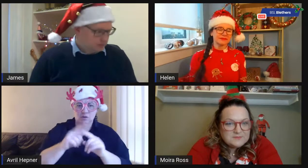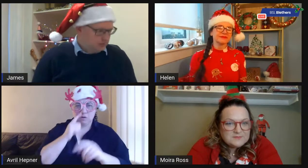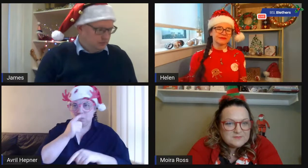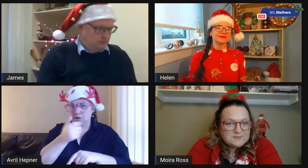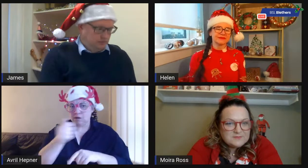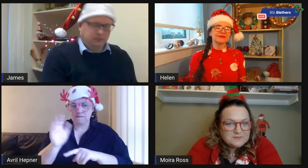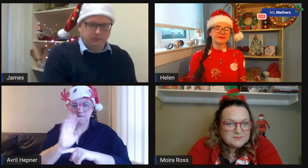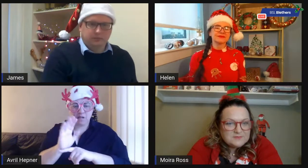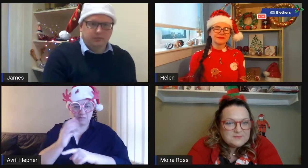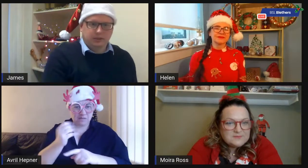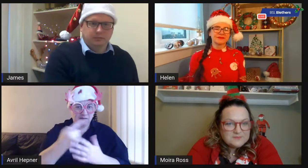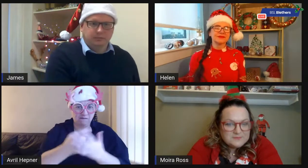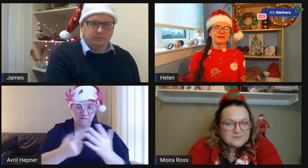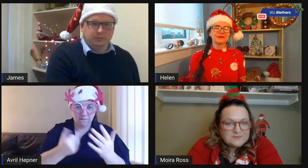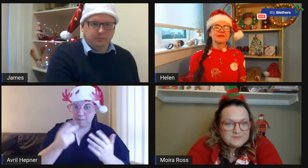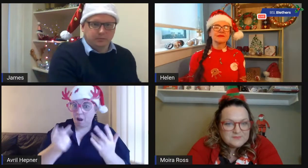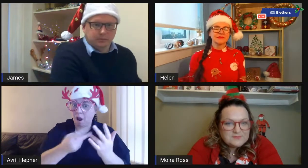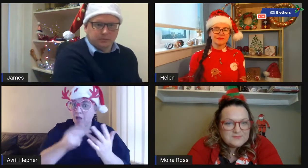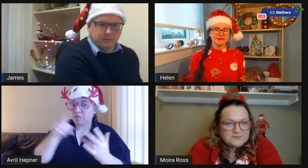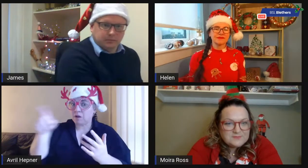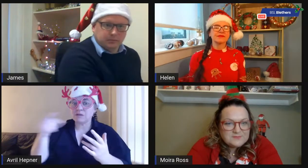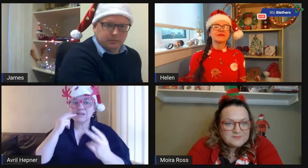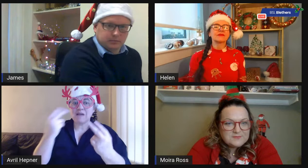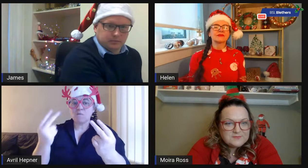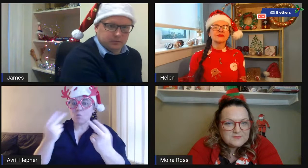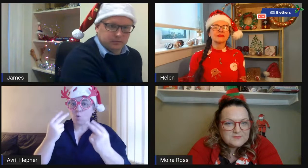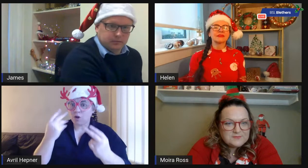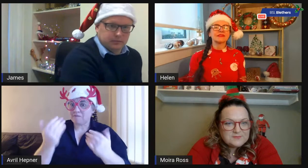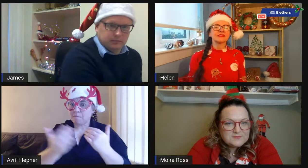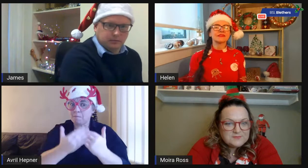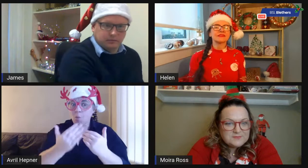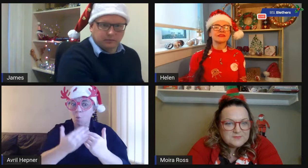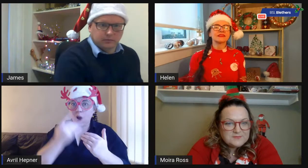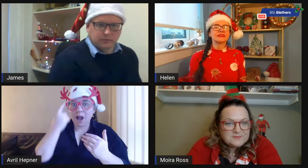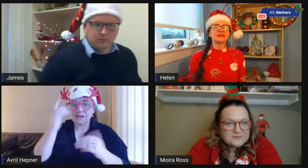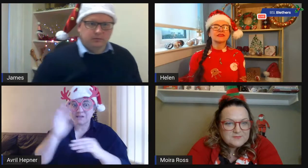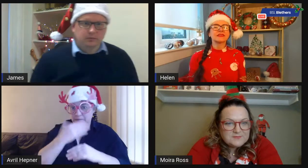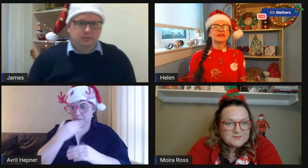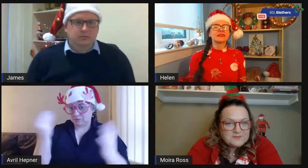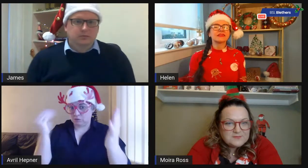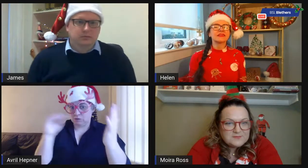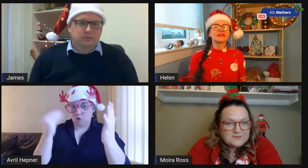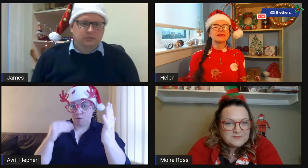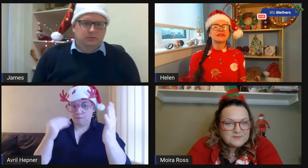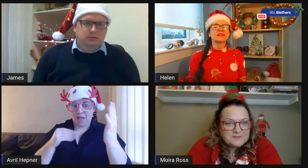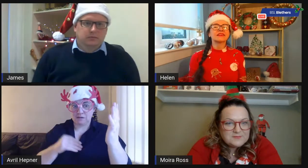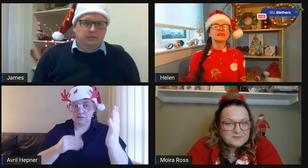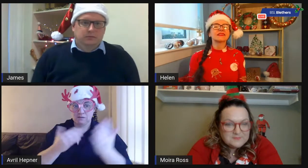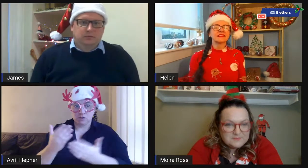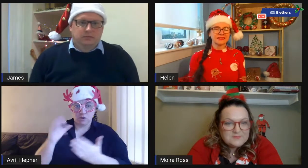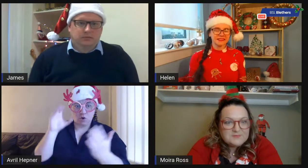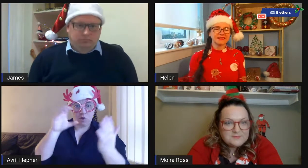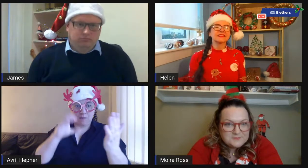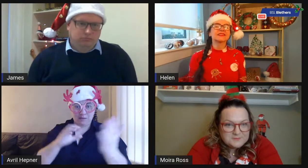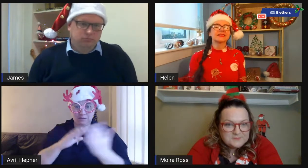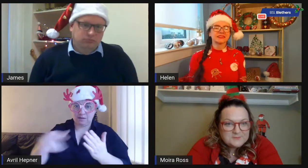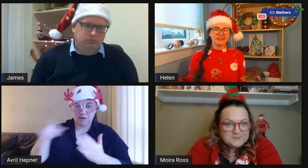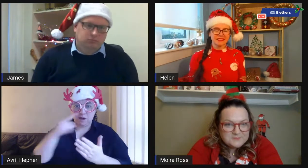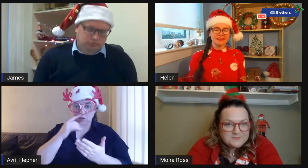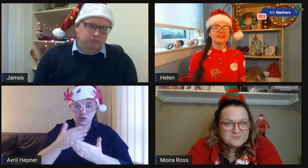those who have Netflix and Prime. Those might be films to look out for. And if our deaf viewers today have more recommendations, pop